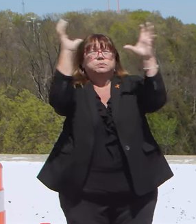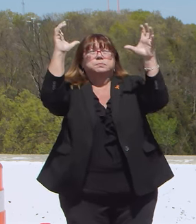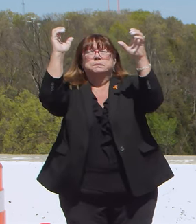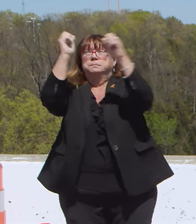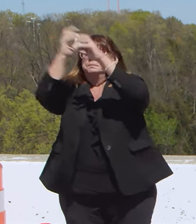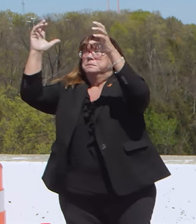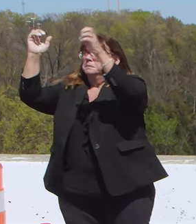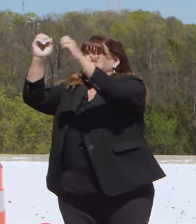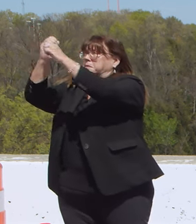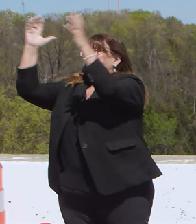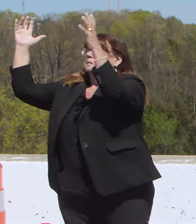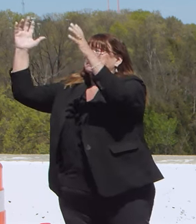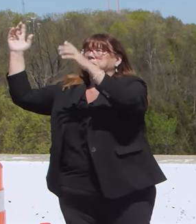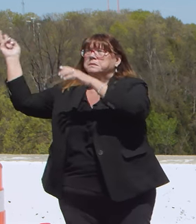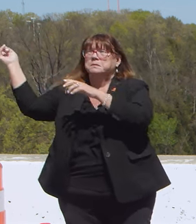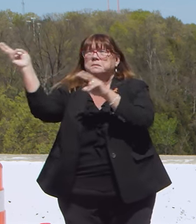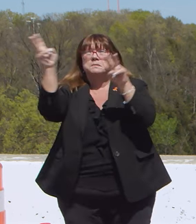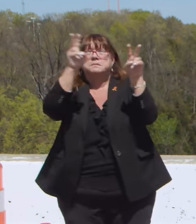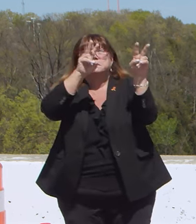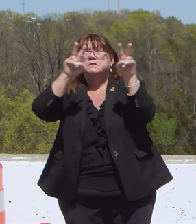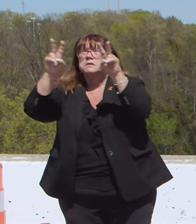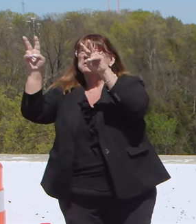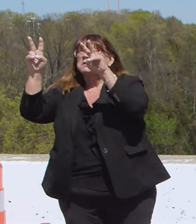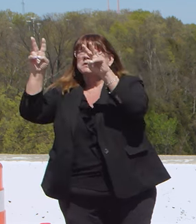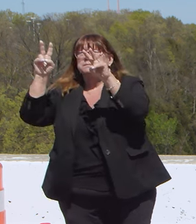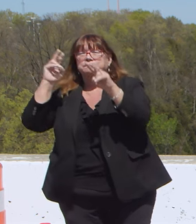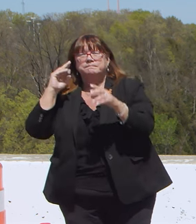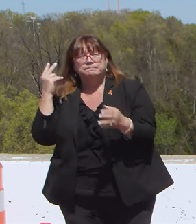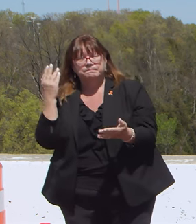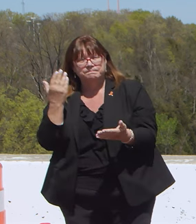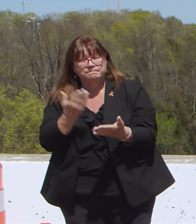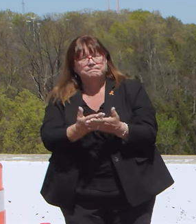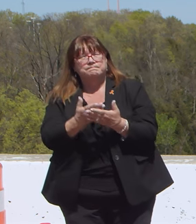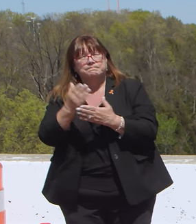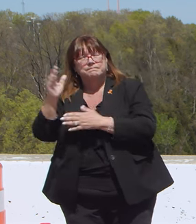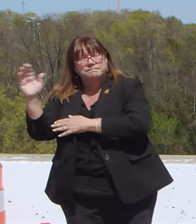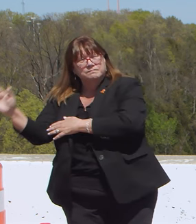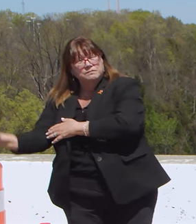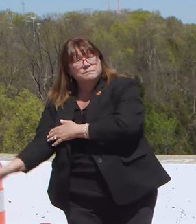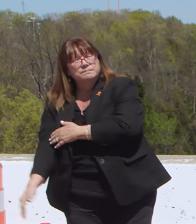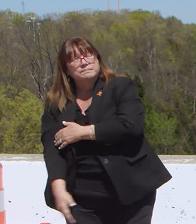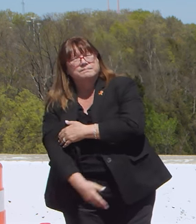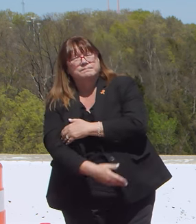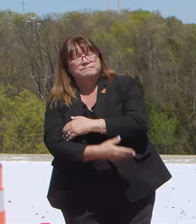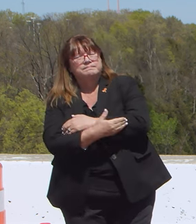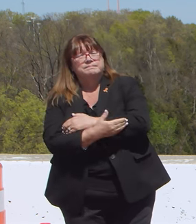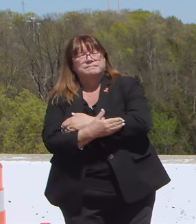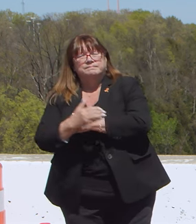bombs bursting in air, gave proof through